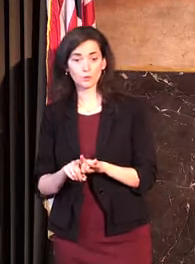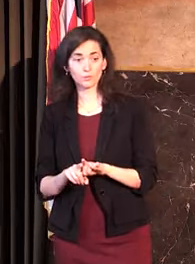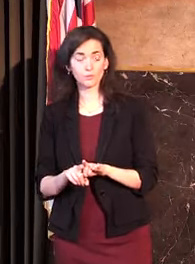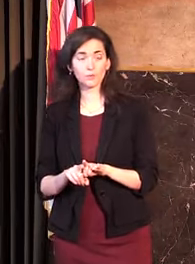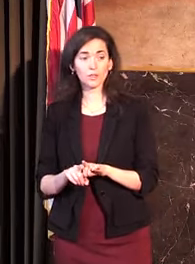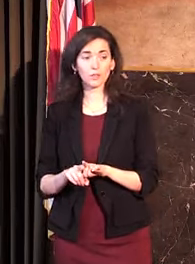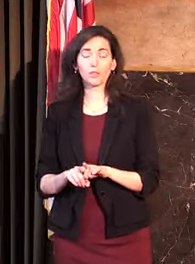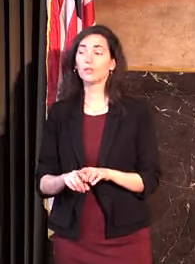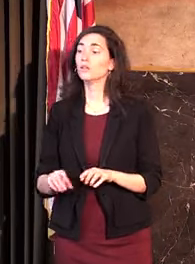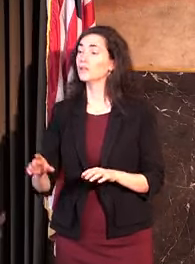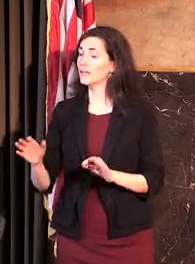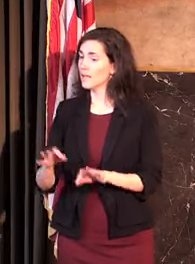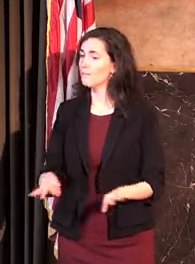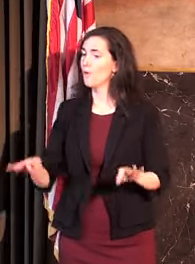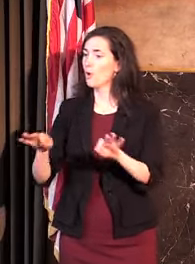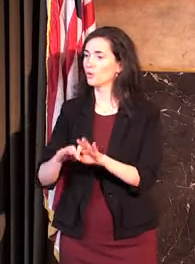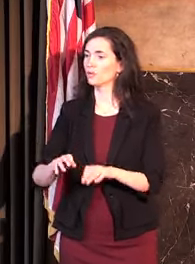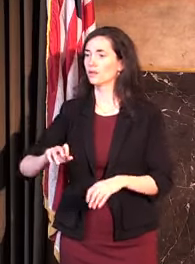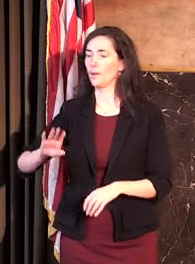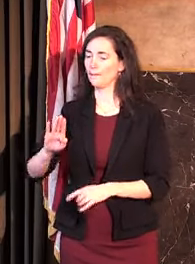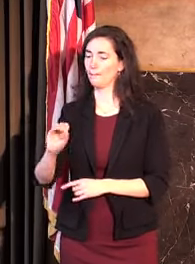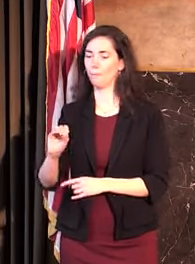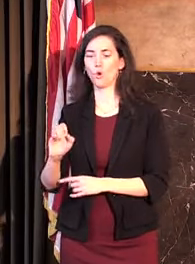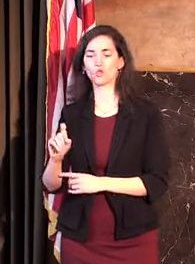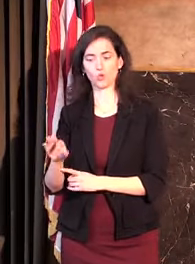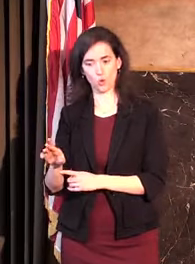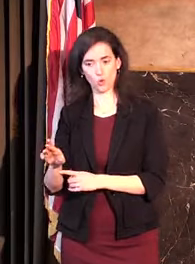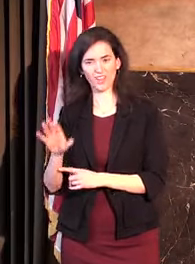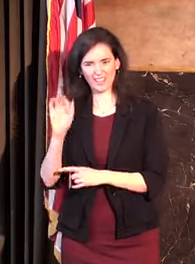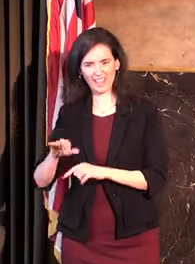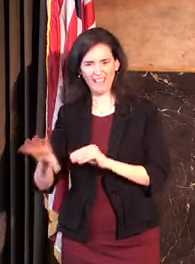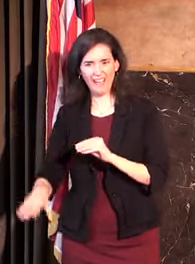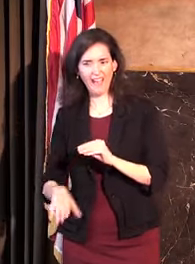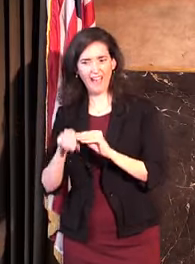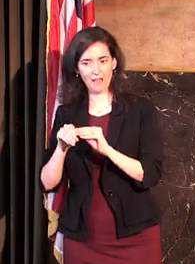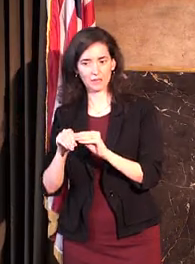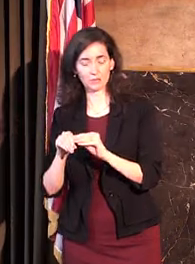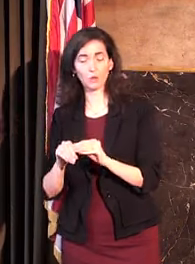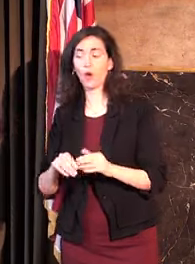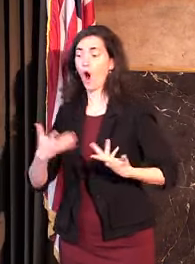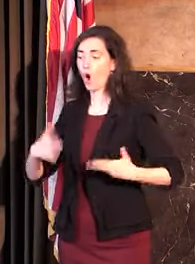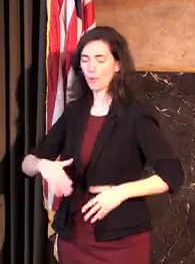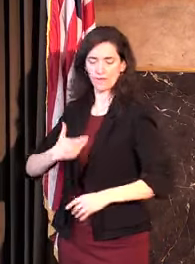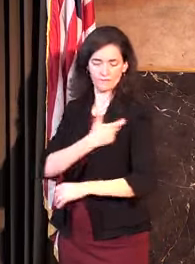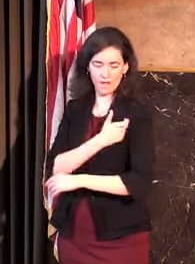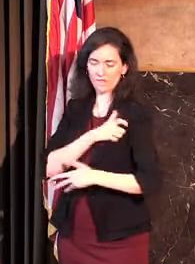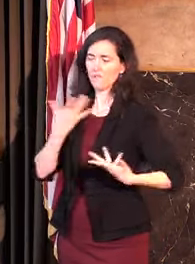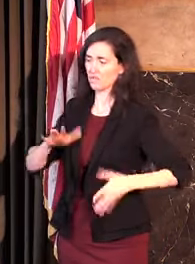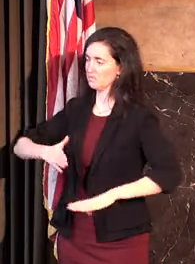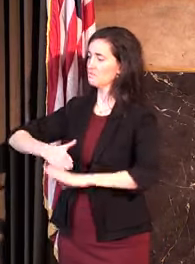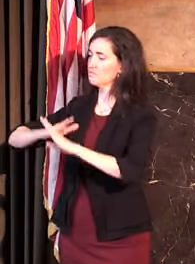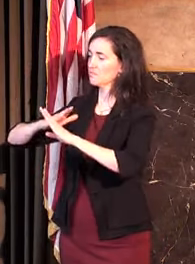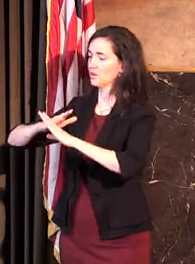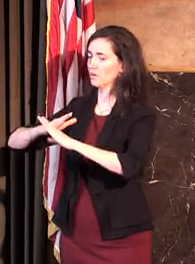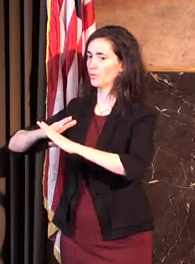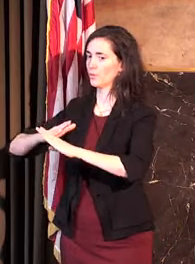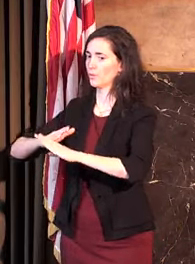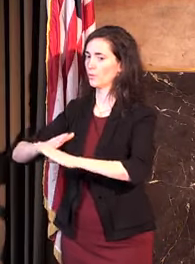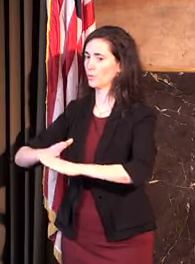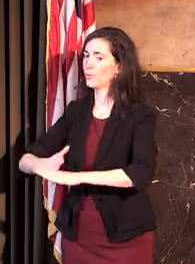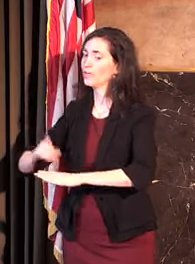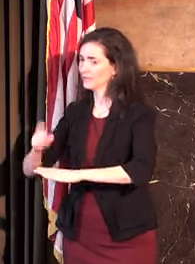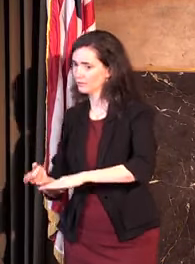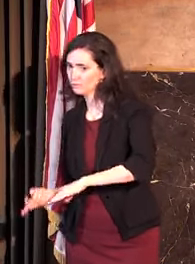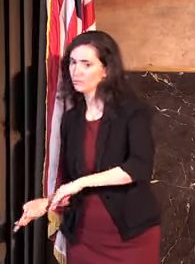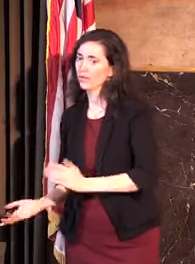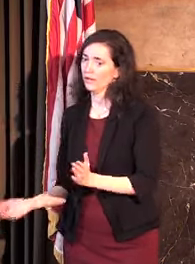getting their booster shot. As the governor said earlier this week, the CDC recommended boosters in